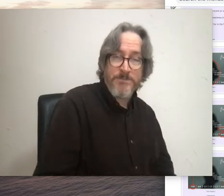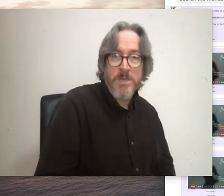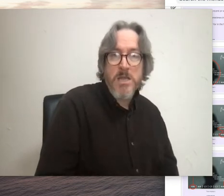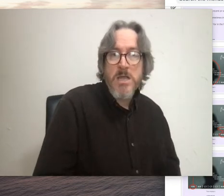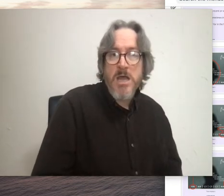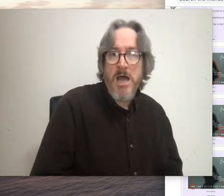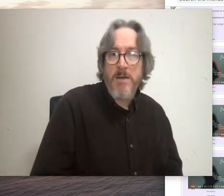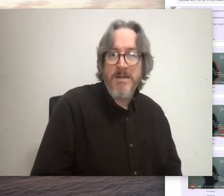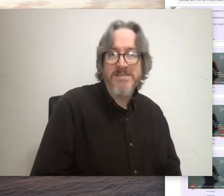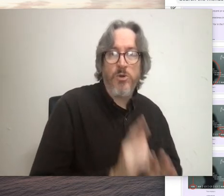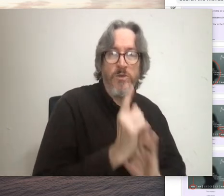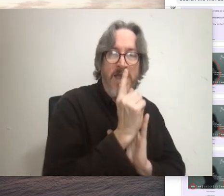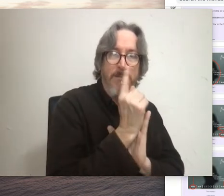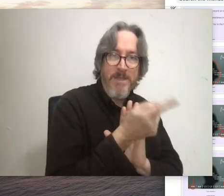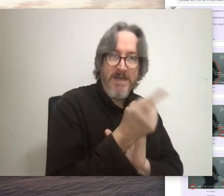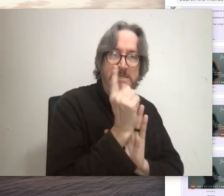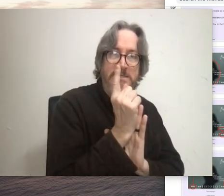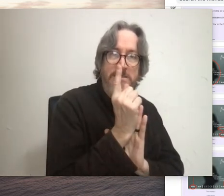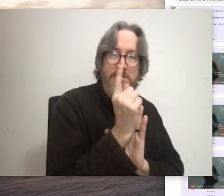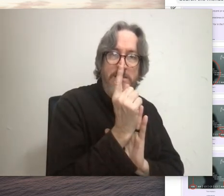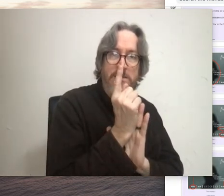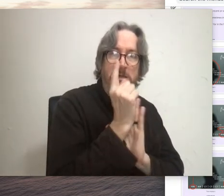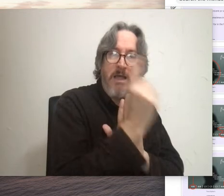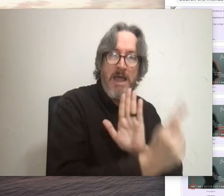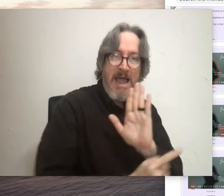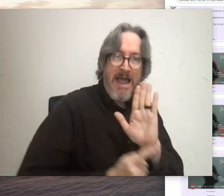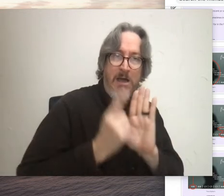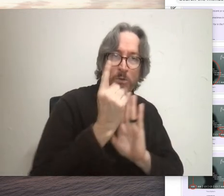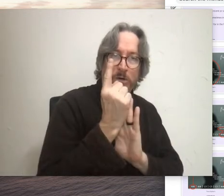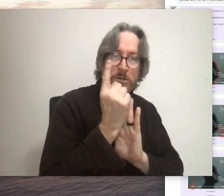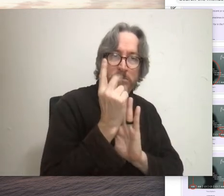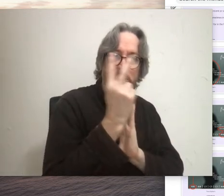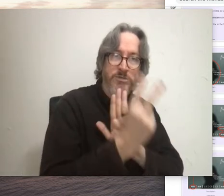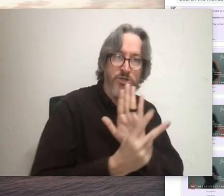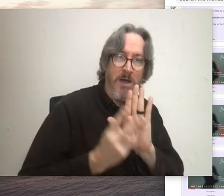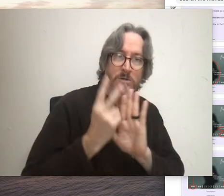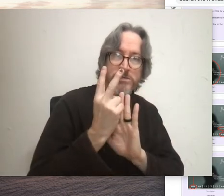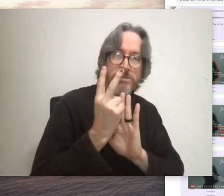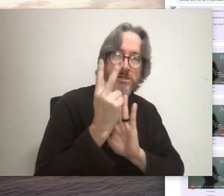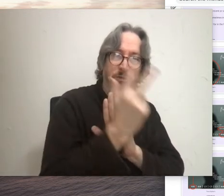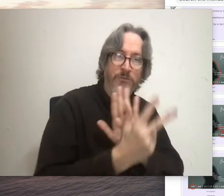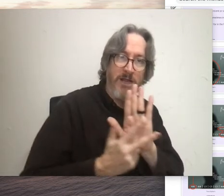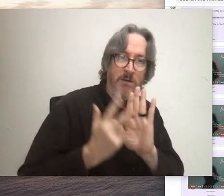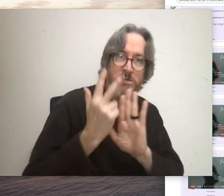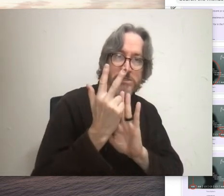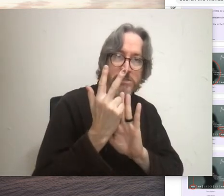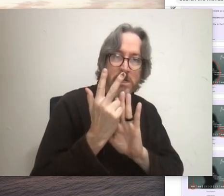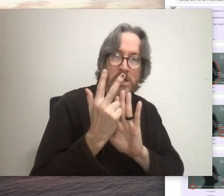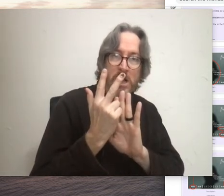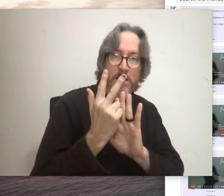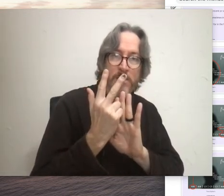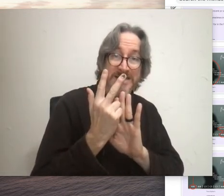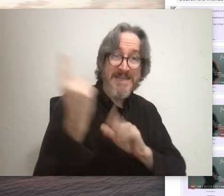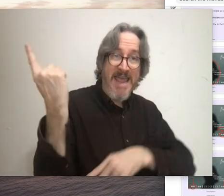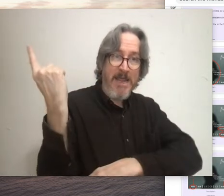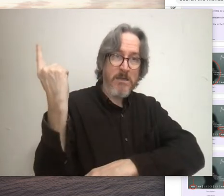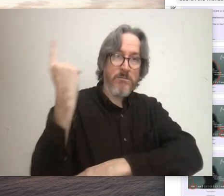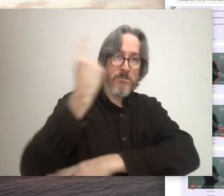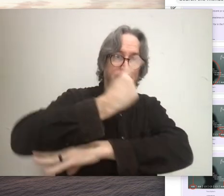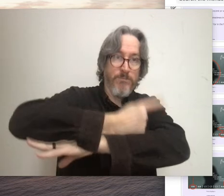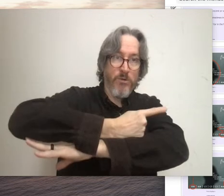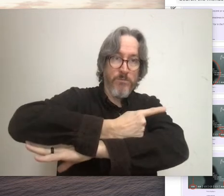9 minutes. So we've got minute, hour, 2 hours, 3 hours.